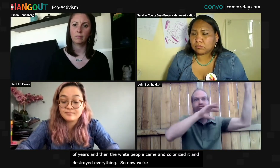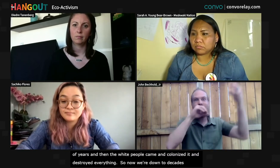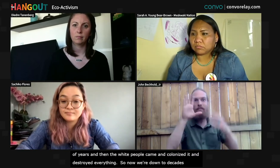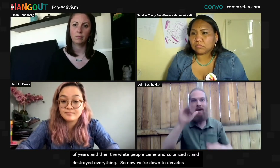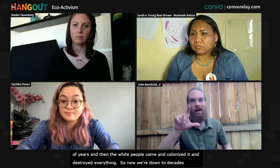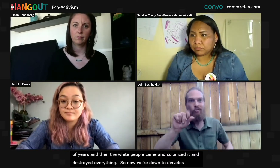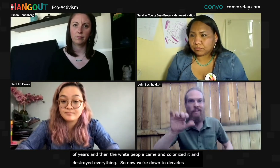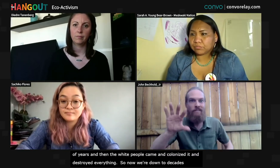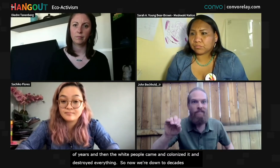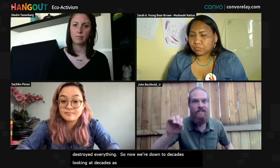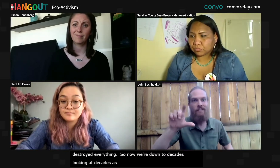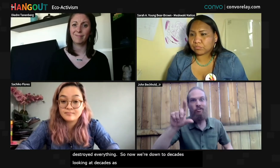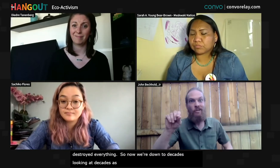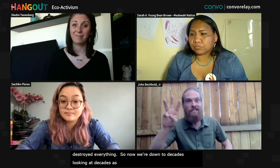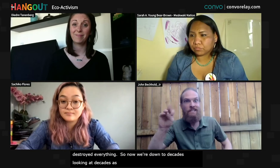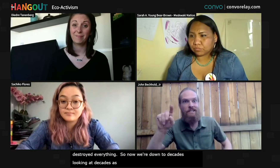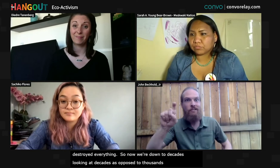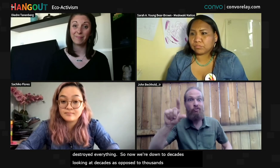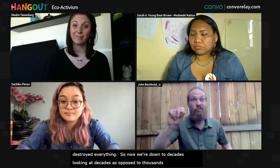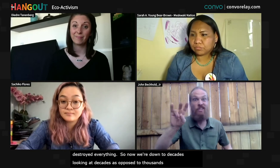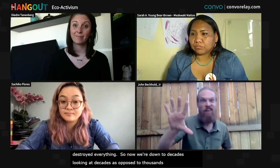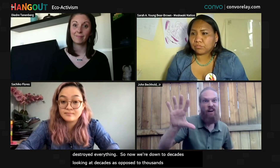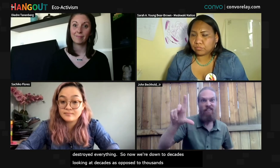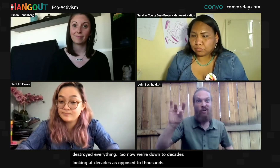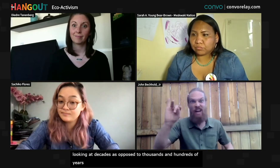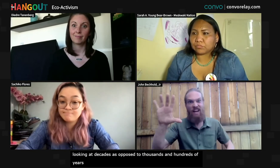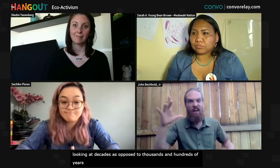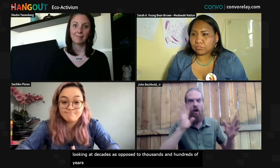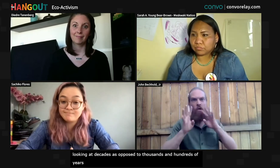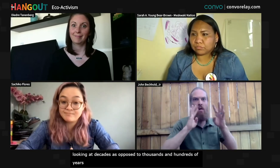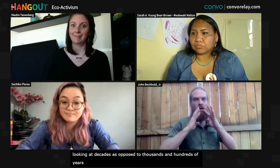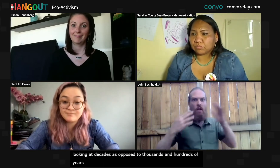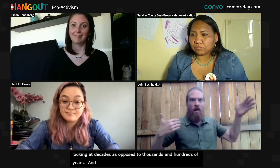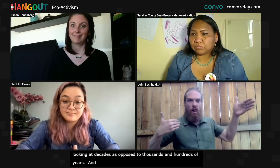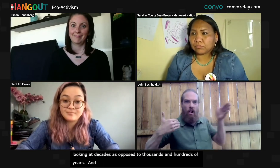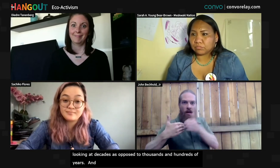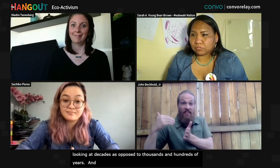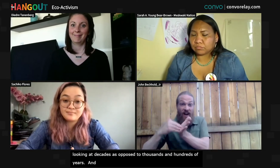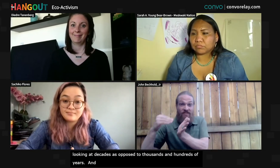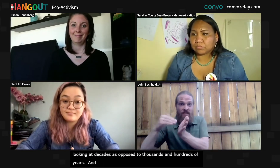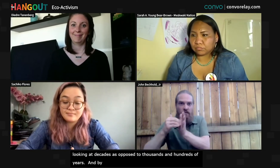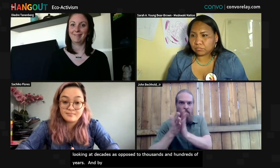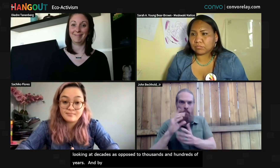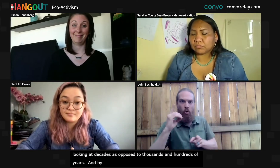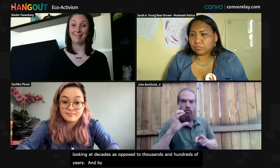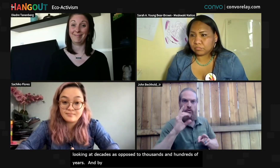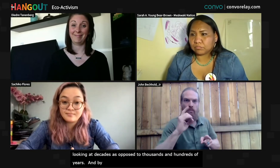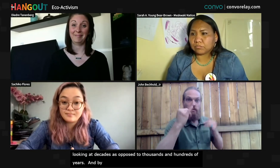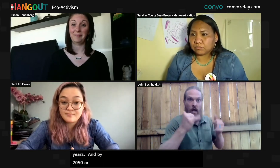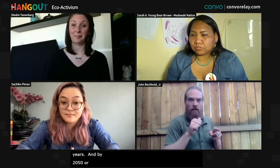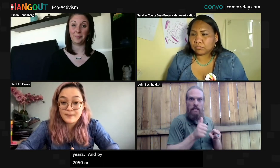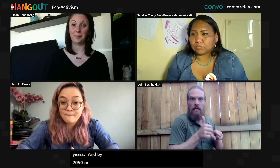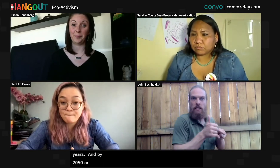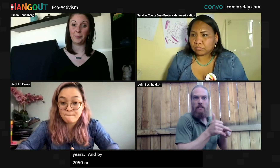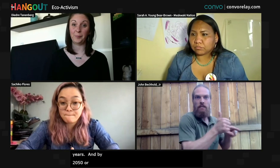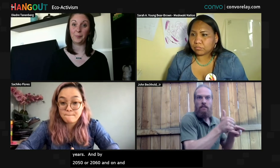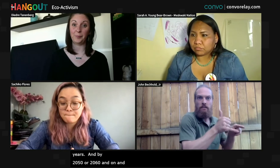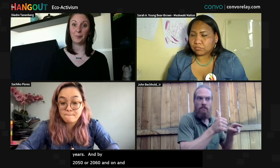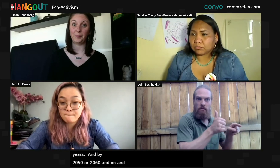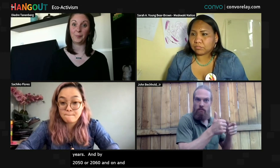and hundreds of years. And by 2050, 2060, and on, we're getting closer and closer to this.